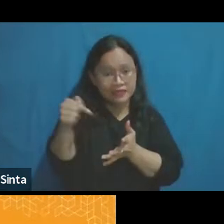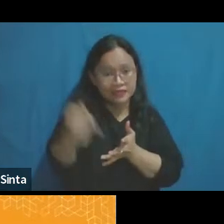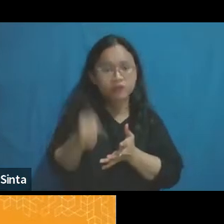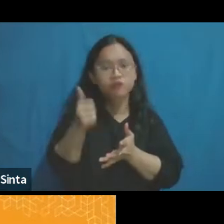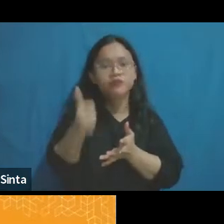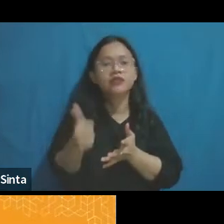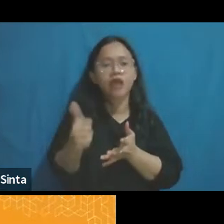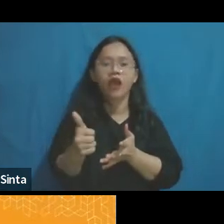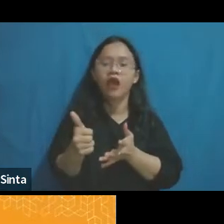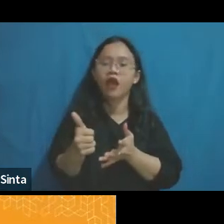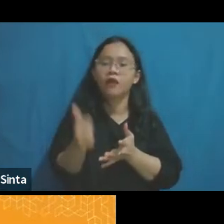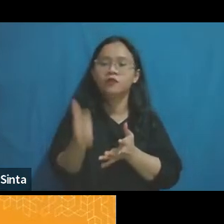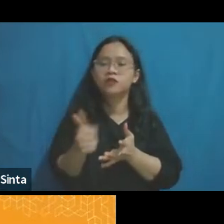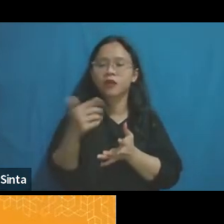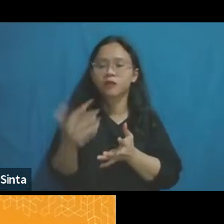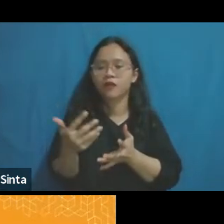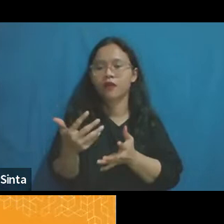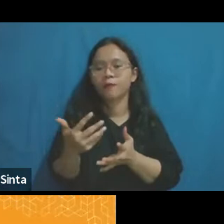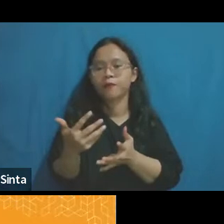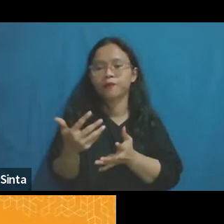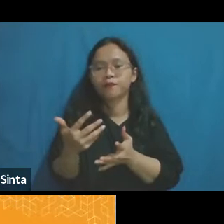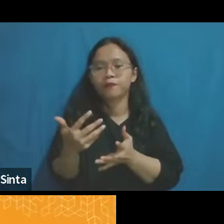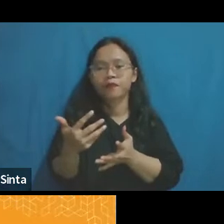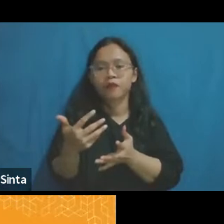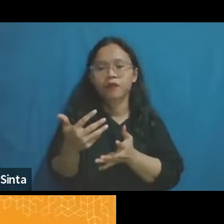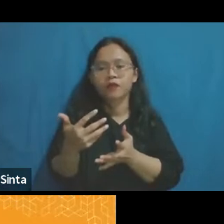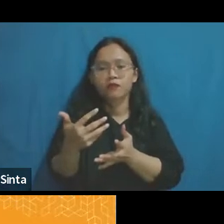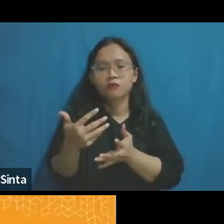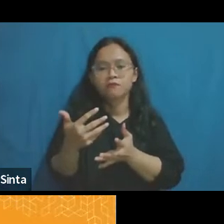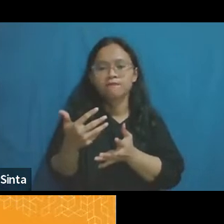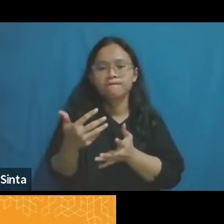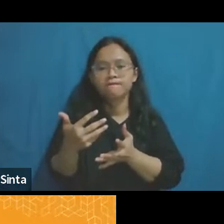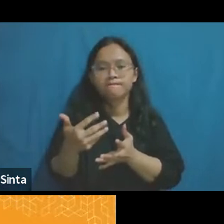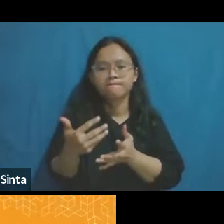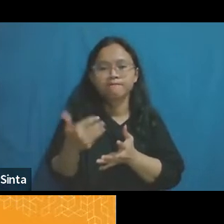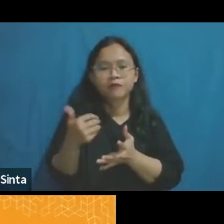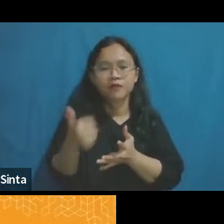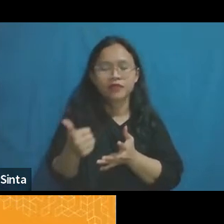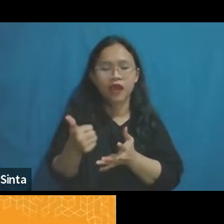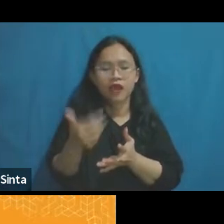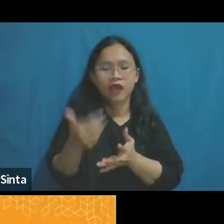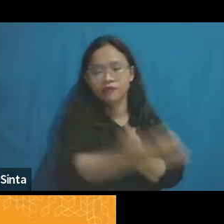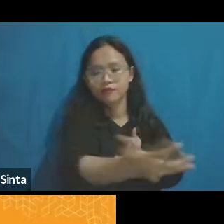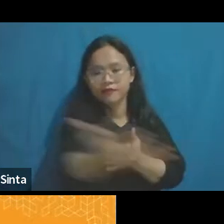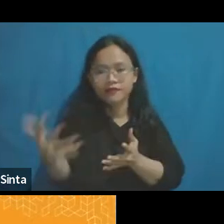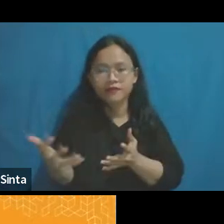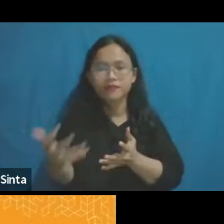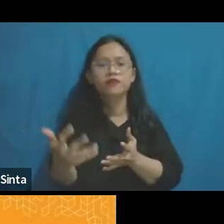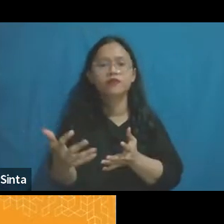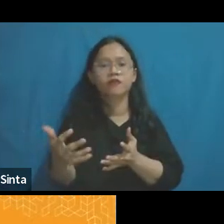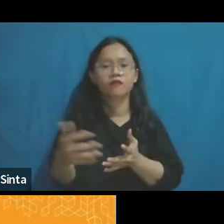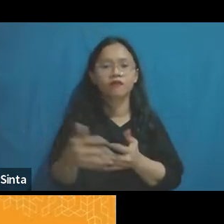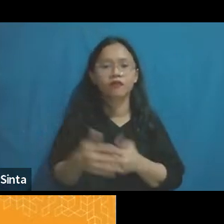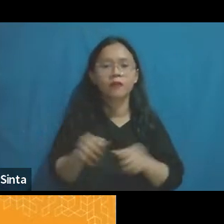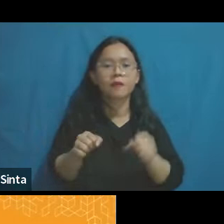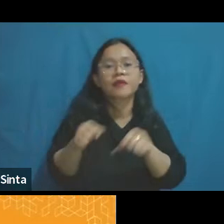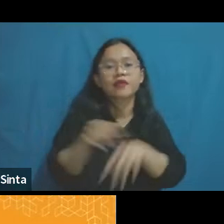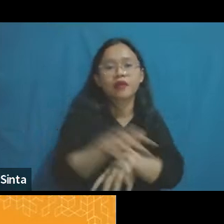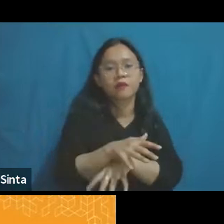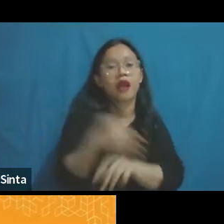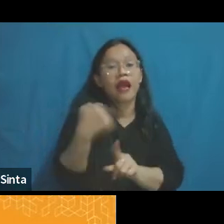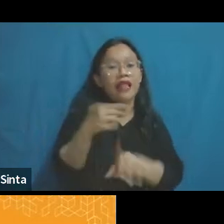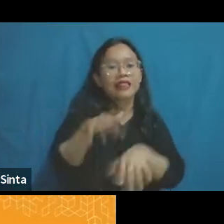like not only once but also like regularly, and it will